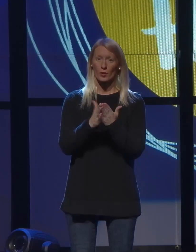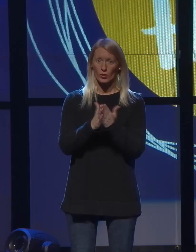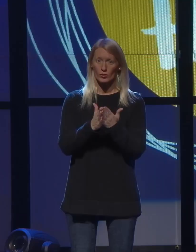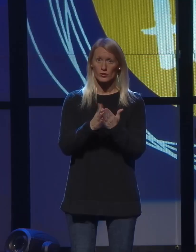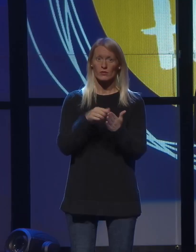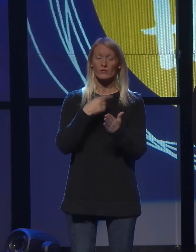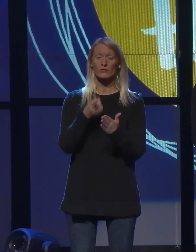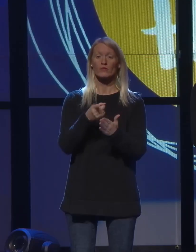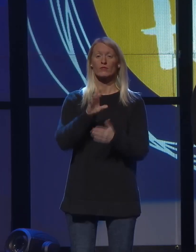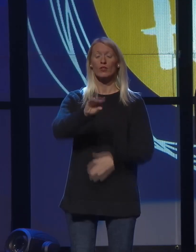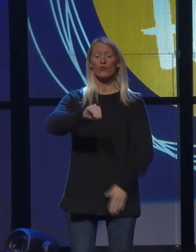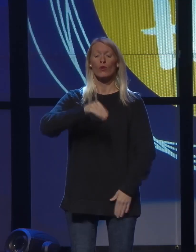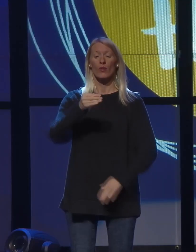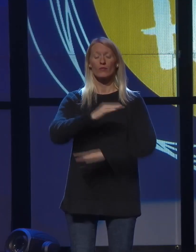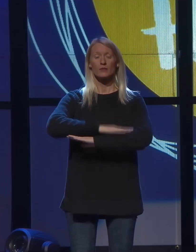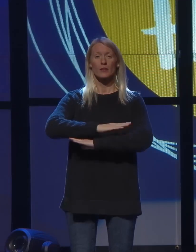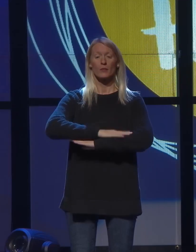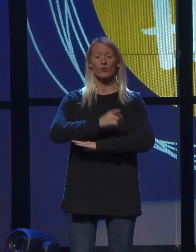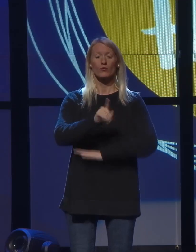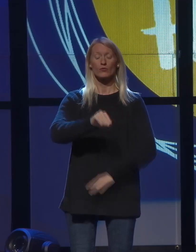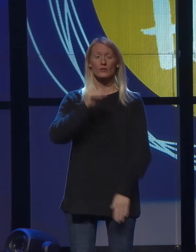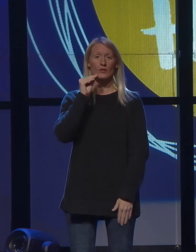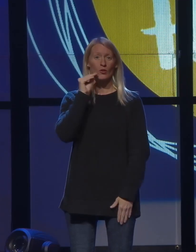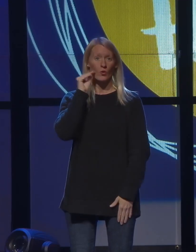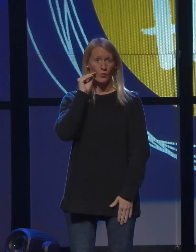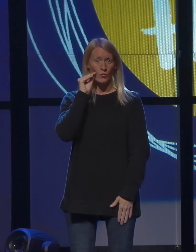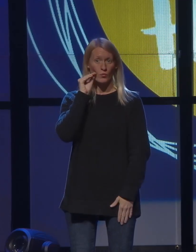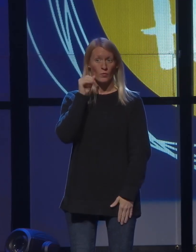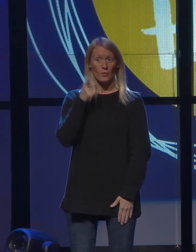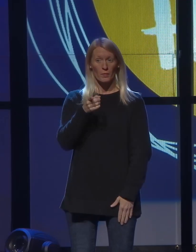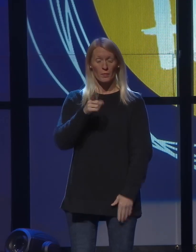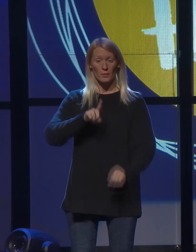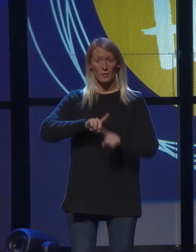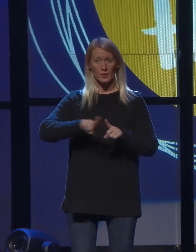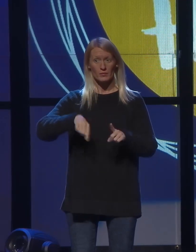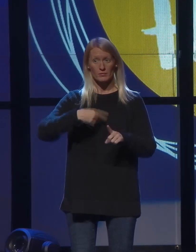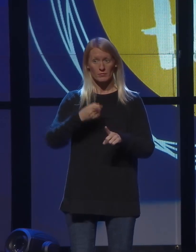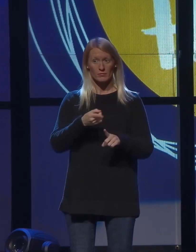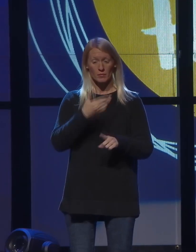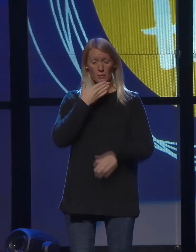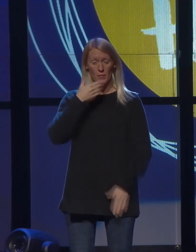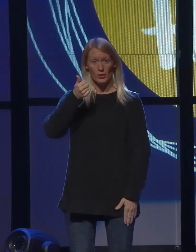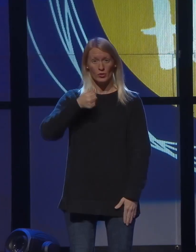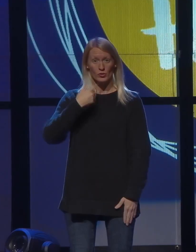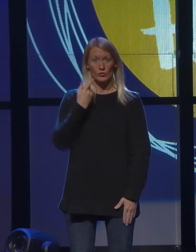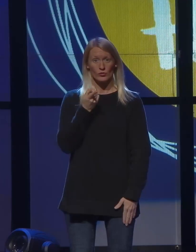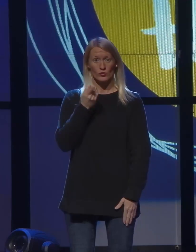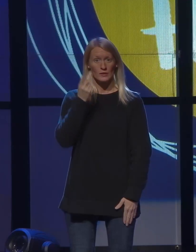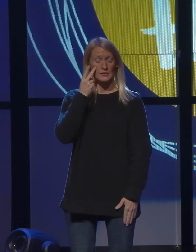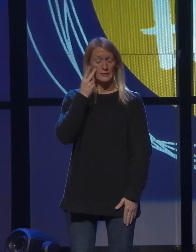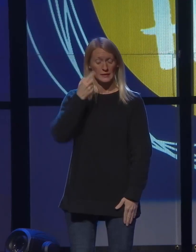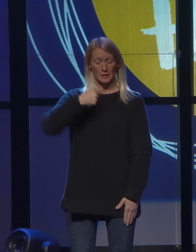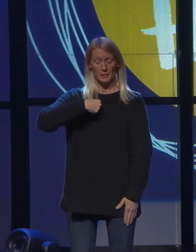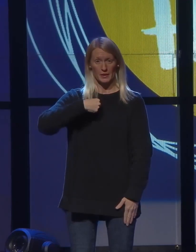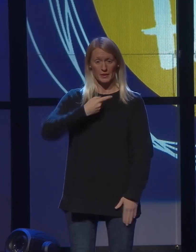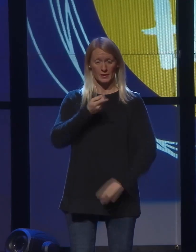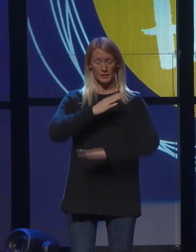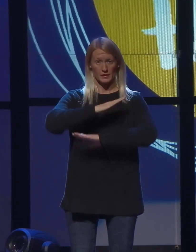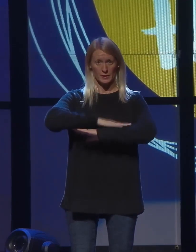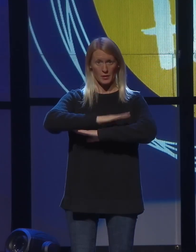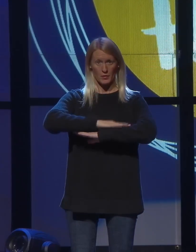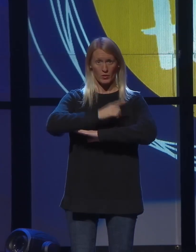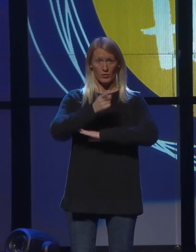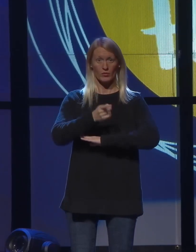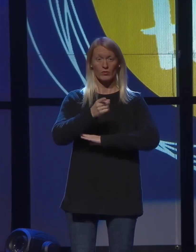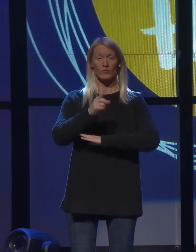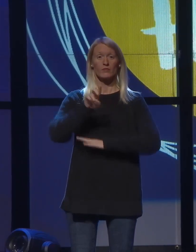grab one off of the table, take it home, and better yet, please come and see me. I will be standing under the Fresh